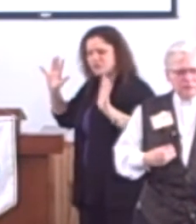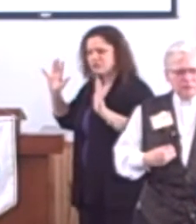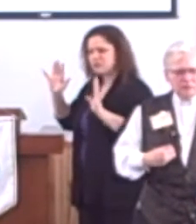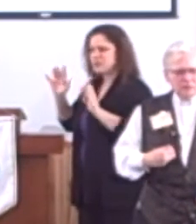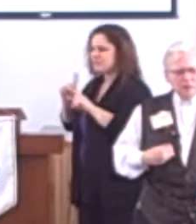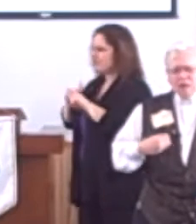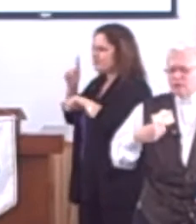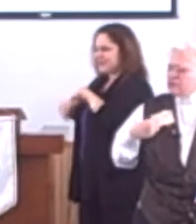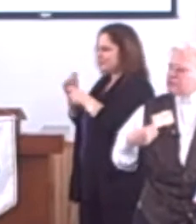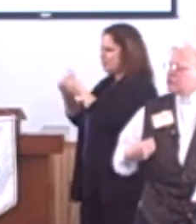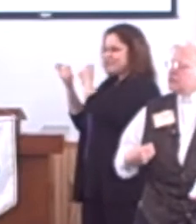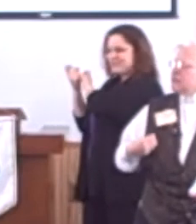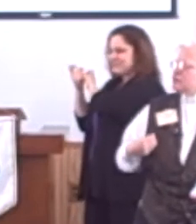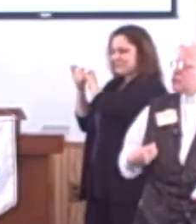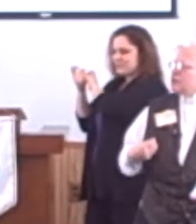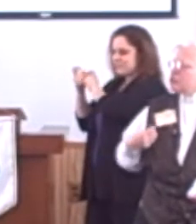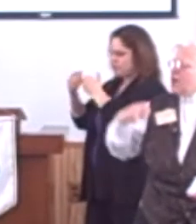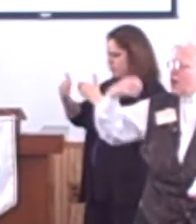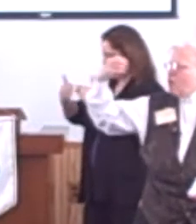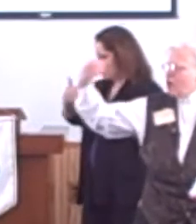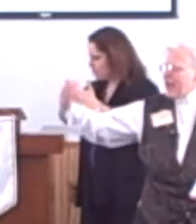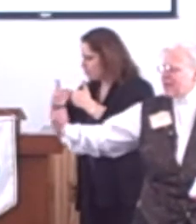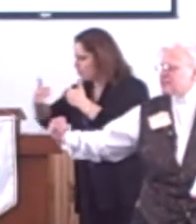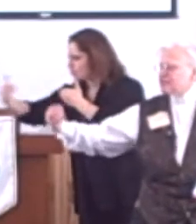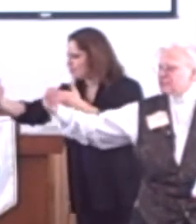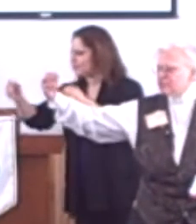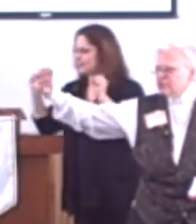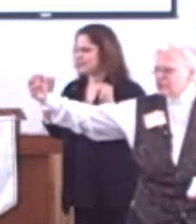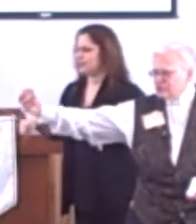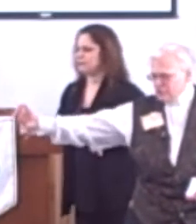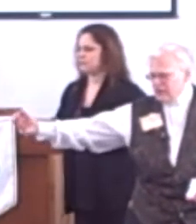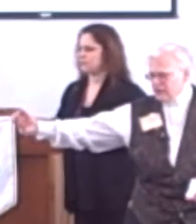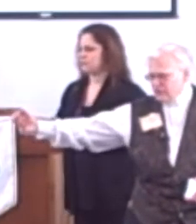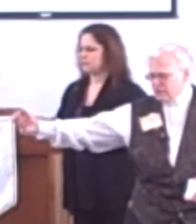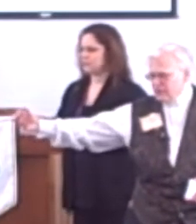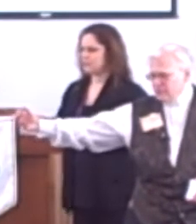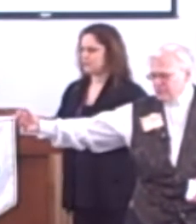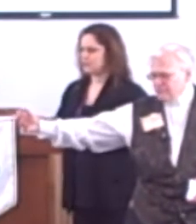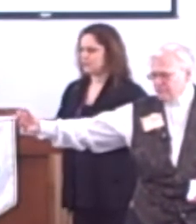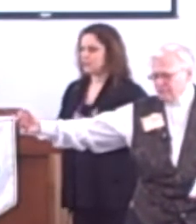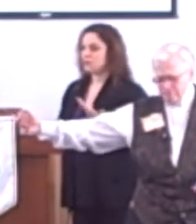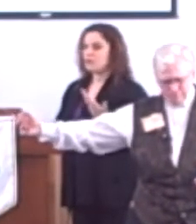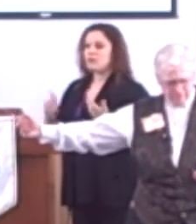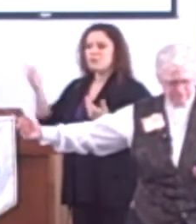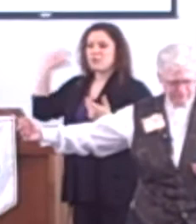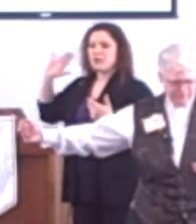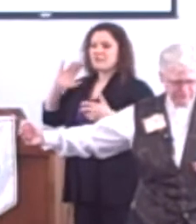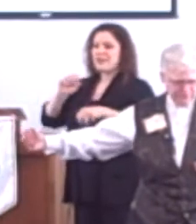past. And we certainly can't change how our ancestors treated other people.